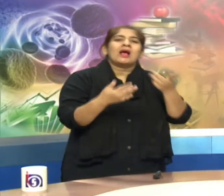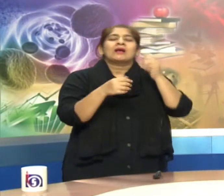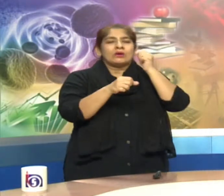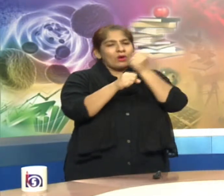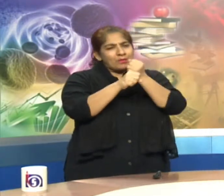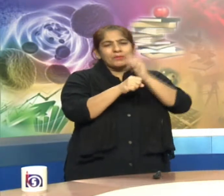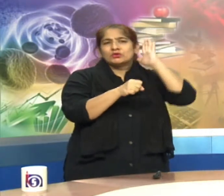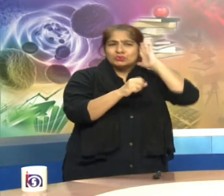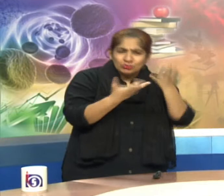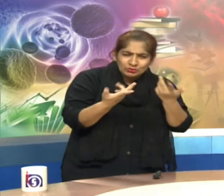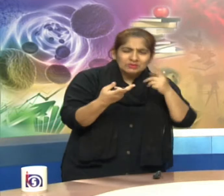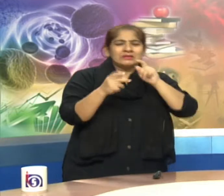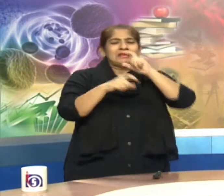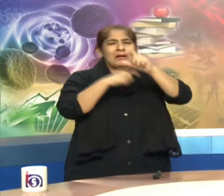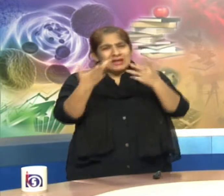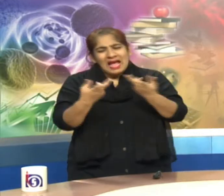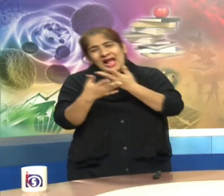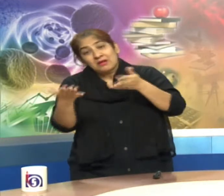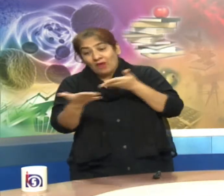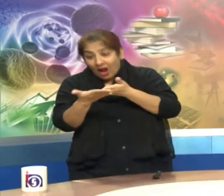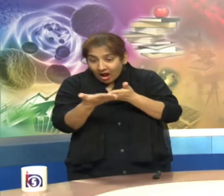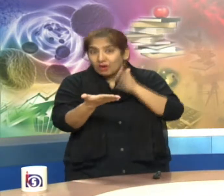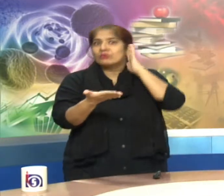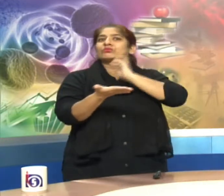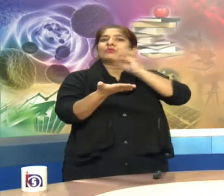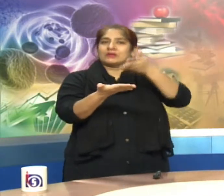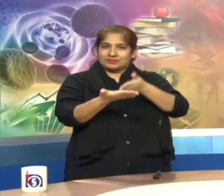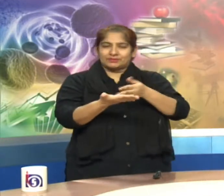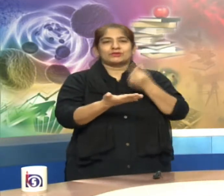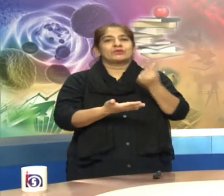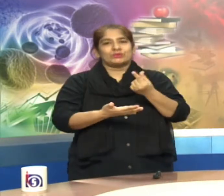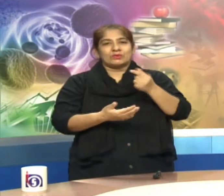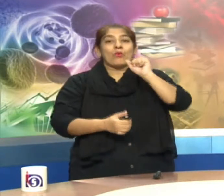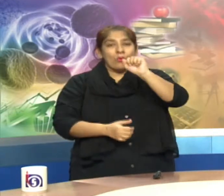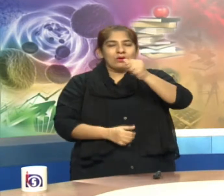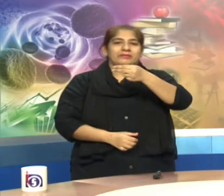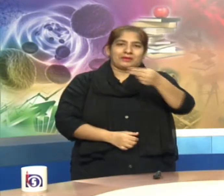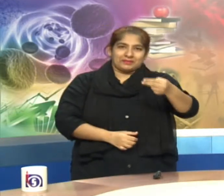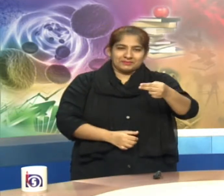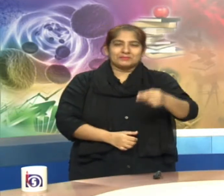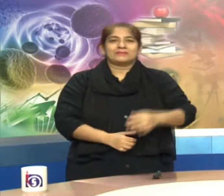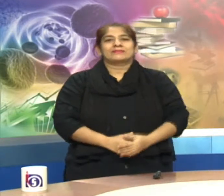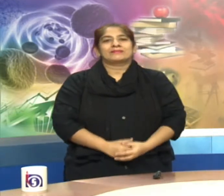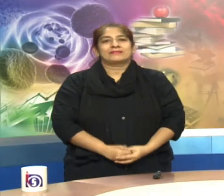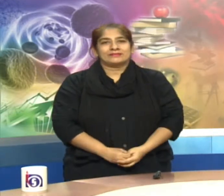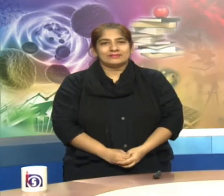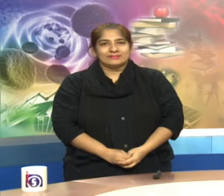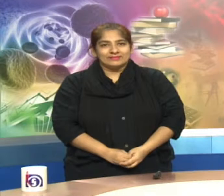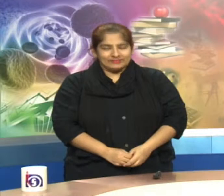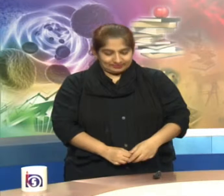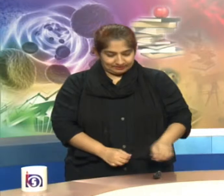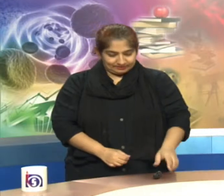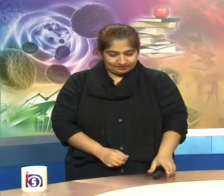You get so many information and also sometimes news, so magazine.